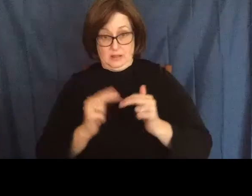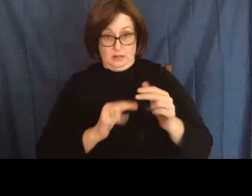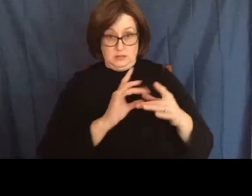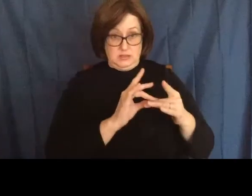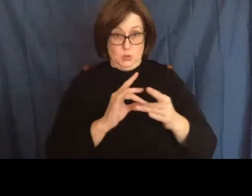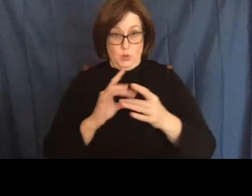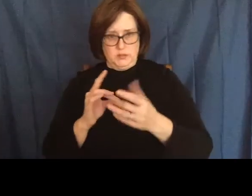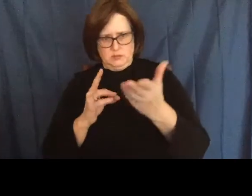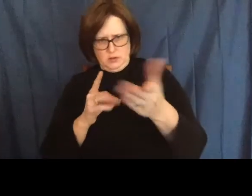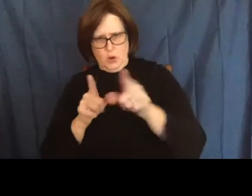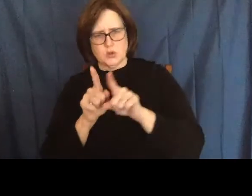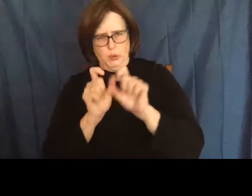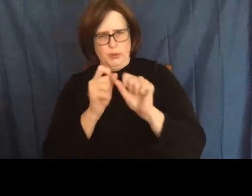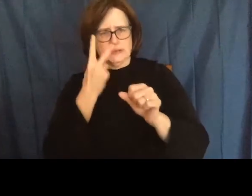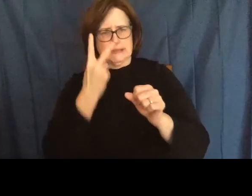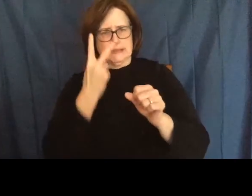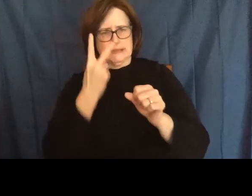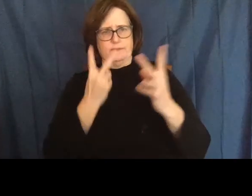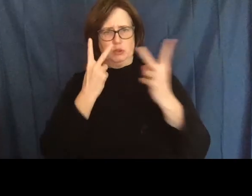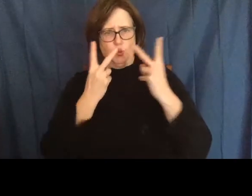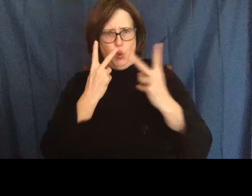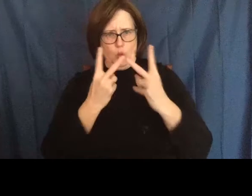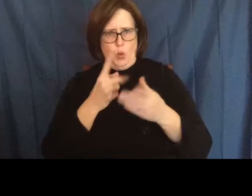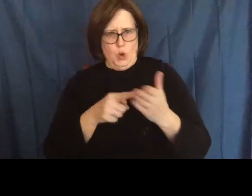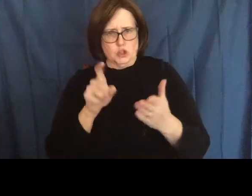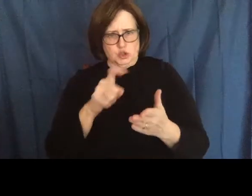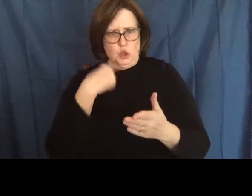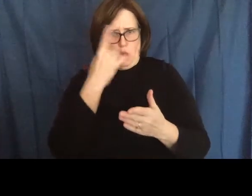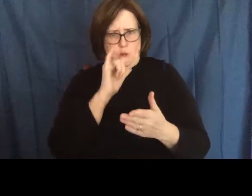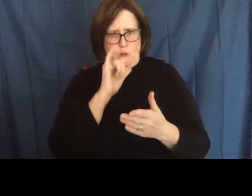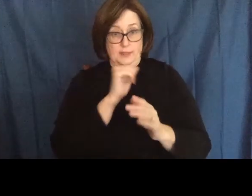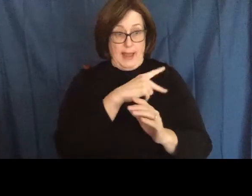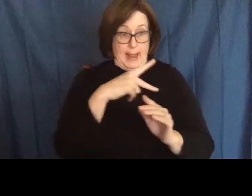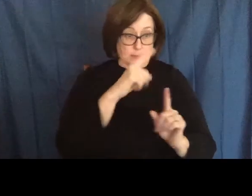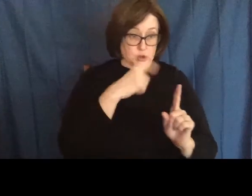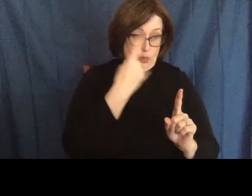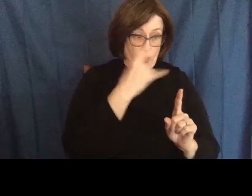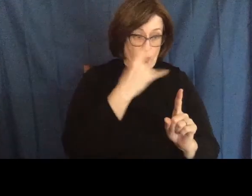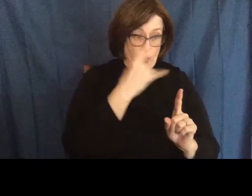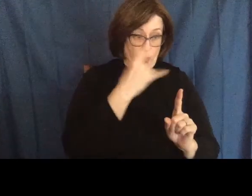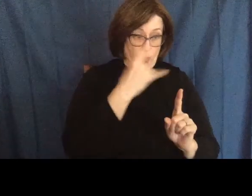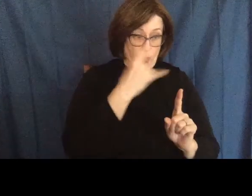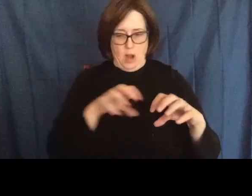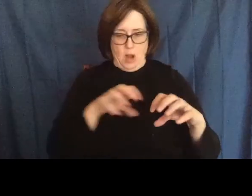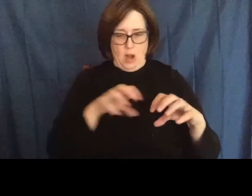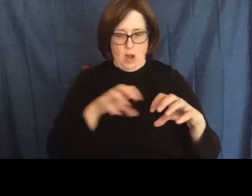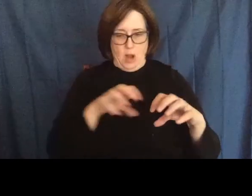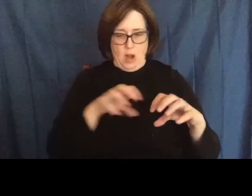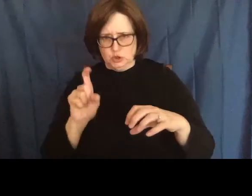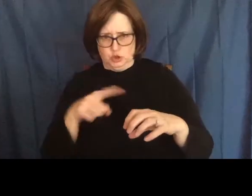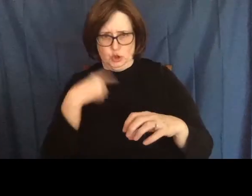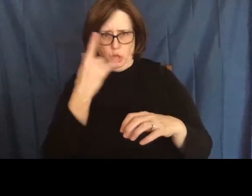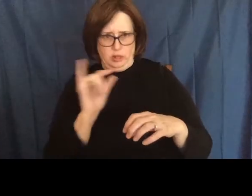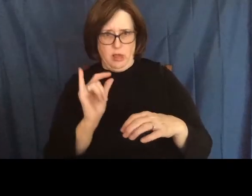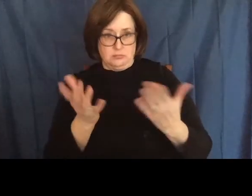visual representation of what the app and the sequence itself should look like with the pods. There's time for kids to